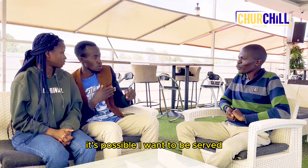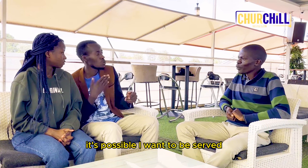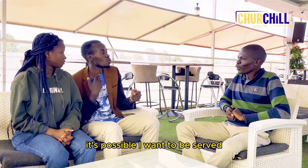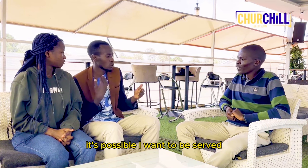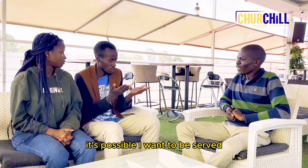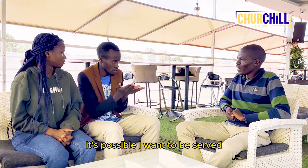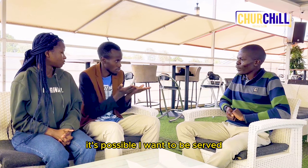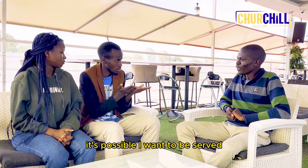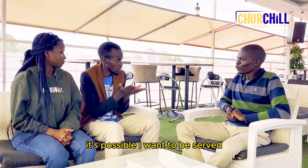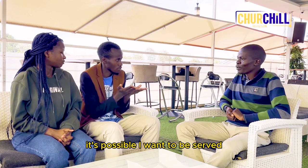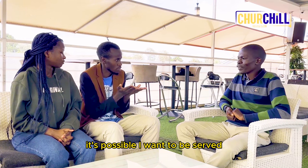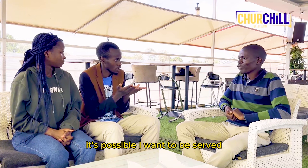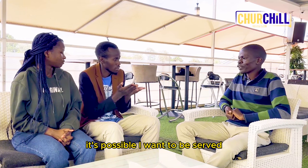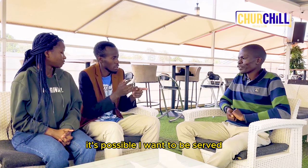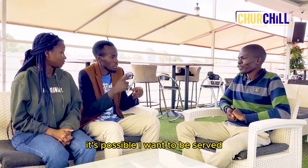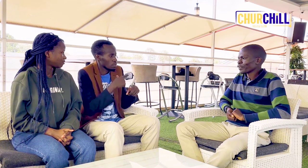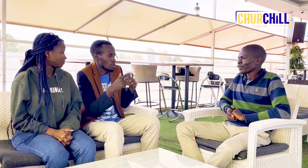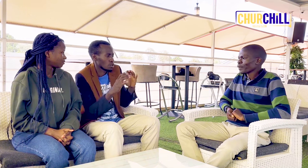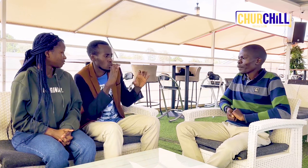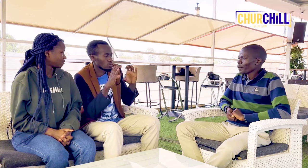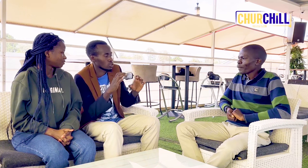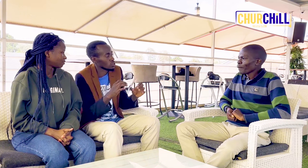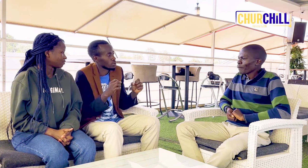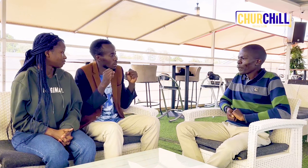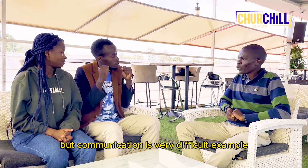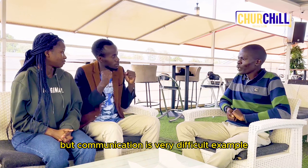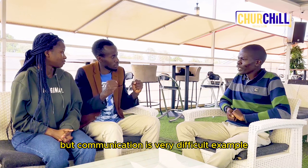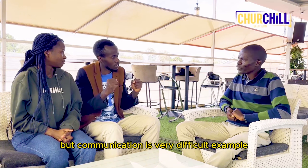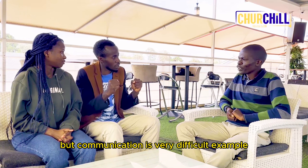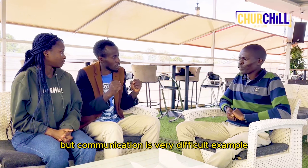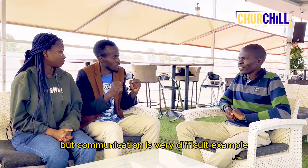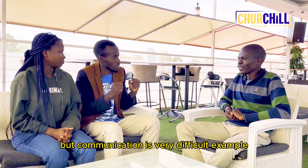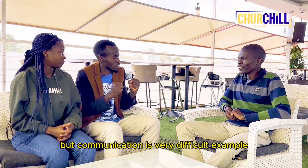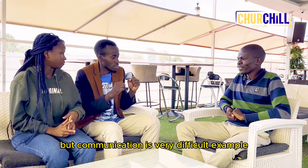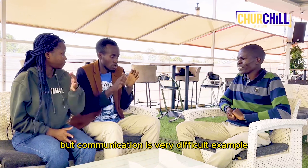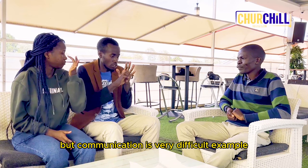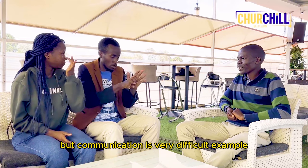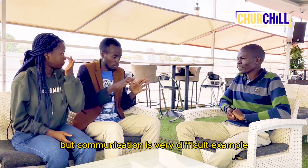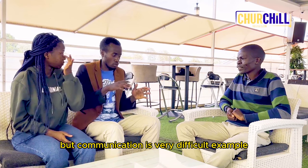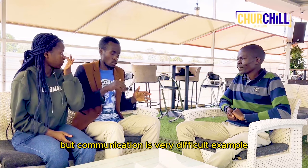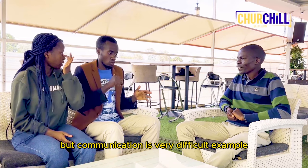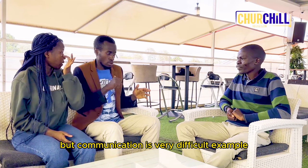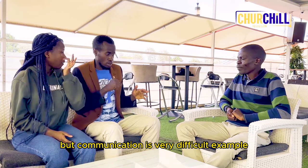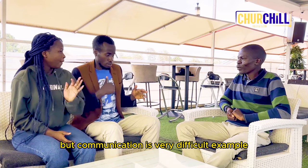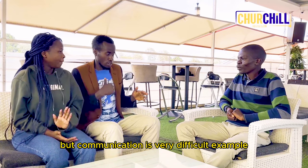possible I want to be served, but communication is very difficult. Example,